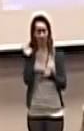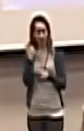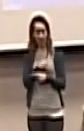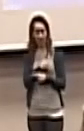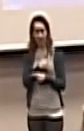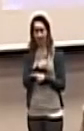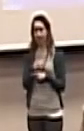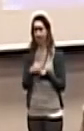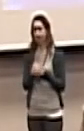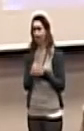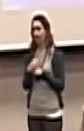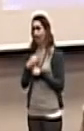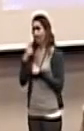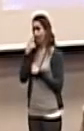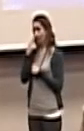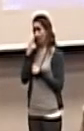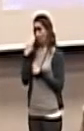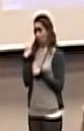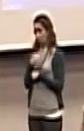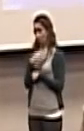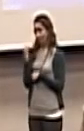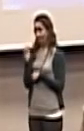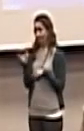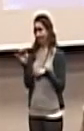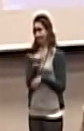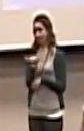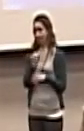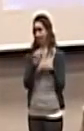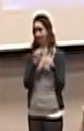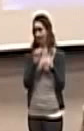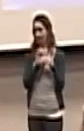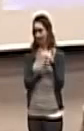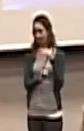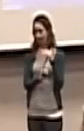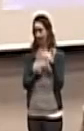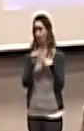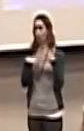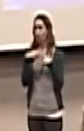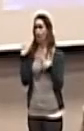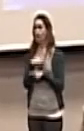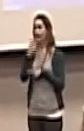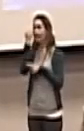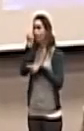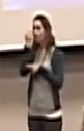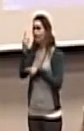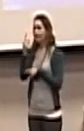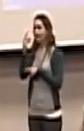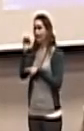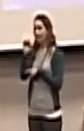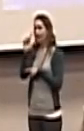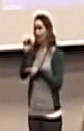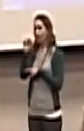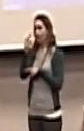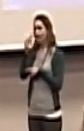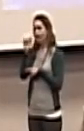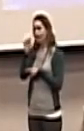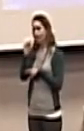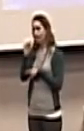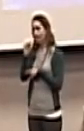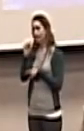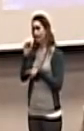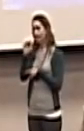we, like Isaiah, when we understand Elohim, Yahweh,